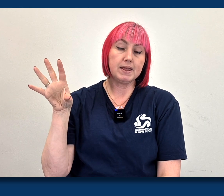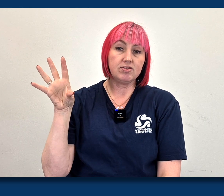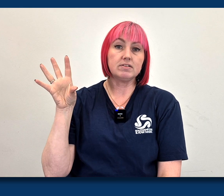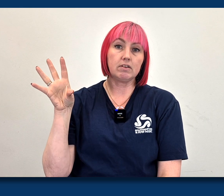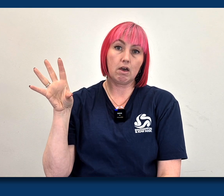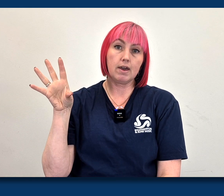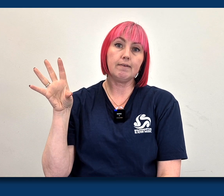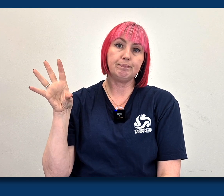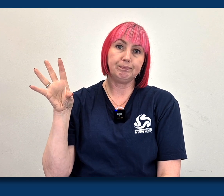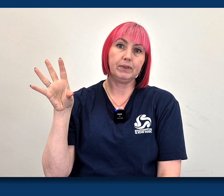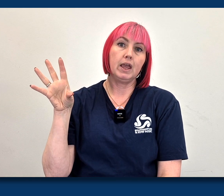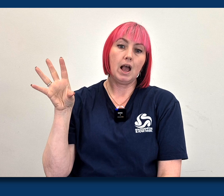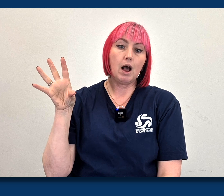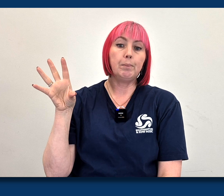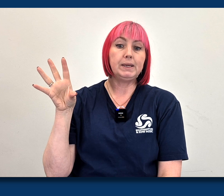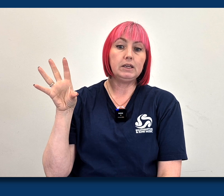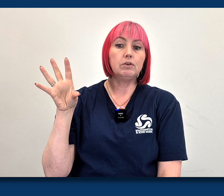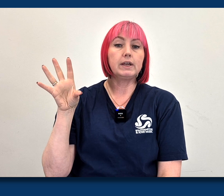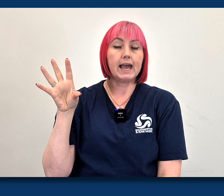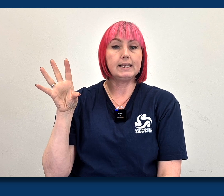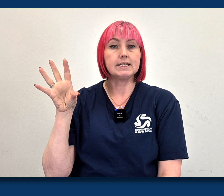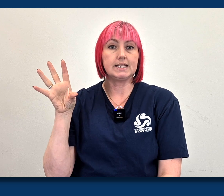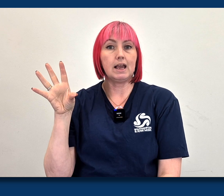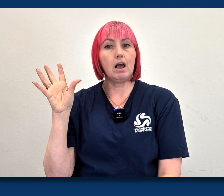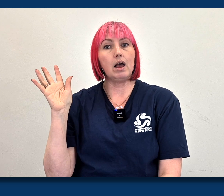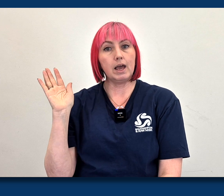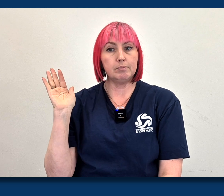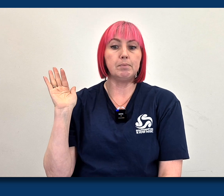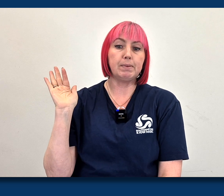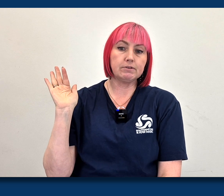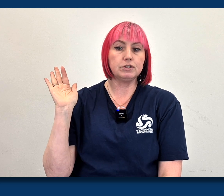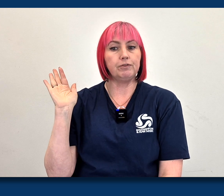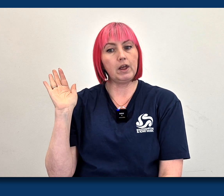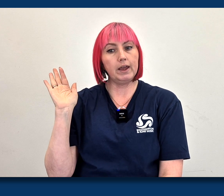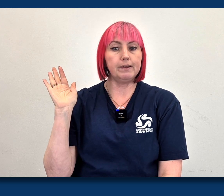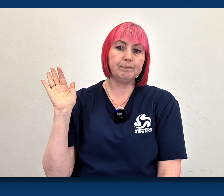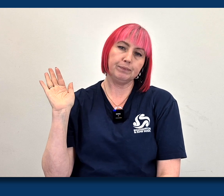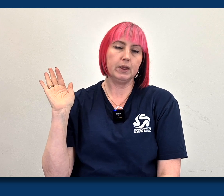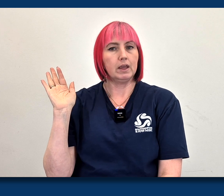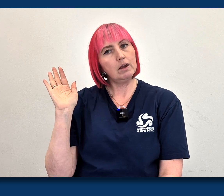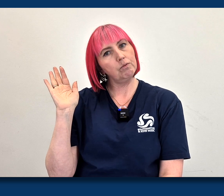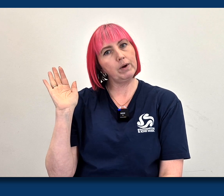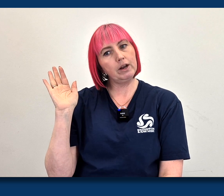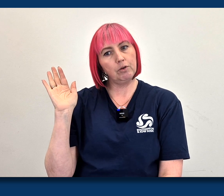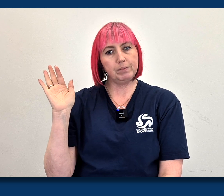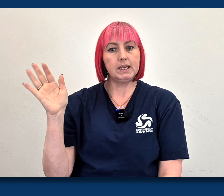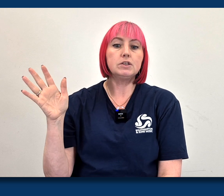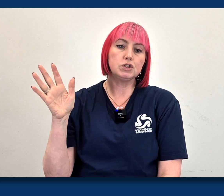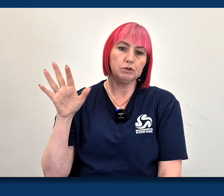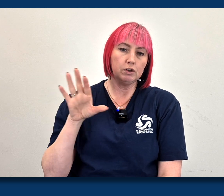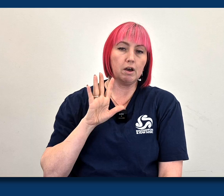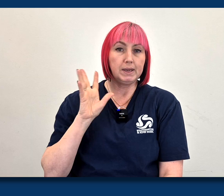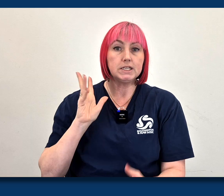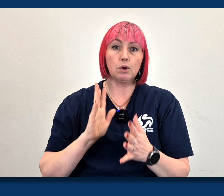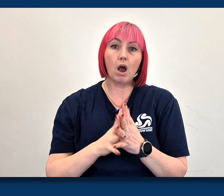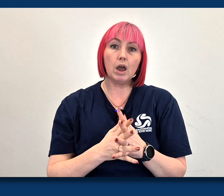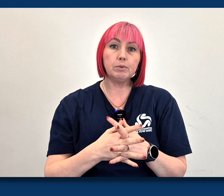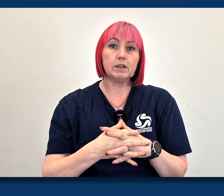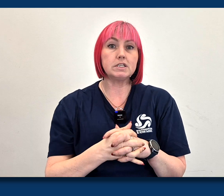the sky, I'll be your galaxy, I'm about to fly, rain on me, tsunami. So I would like to